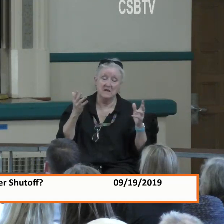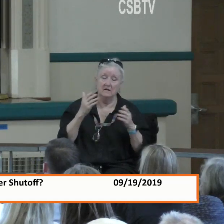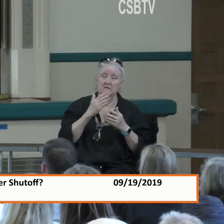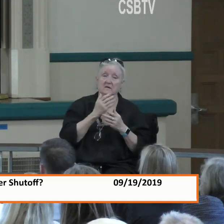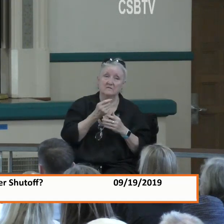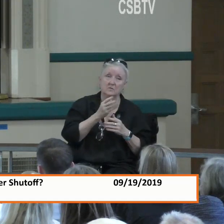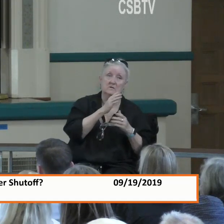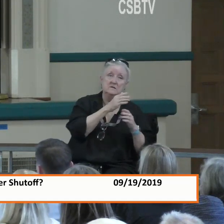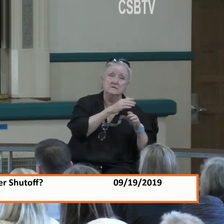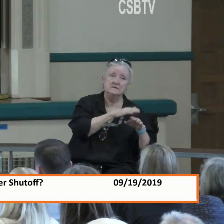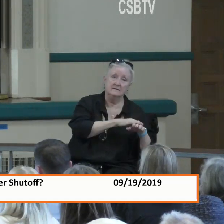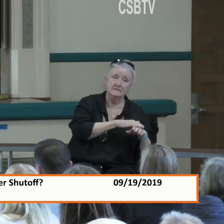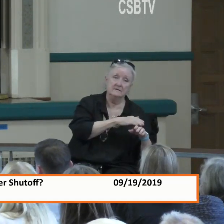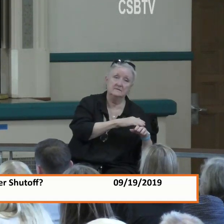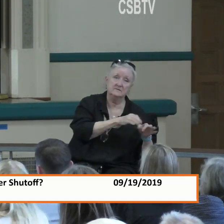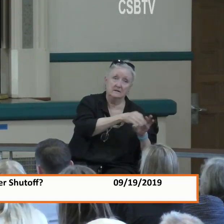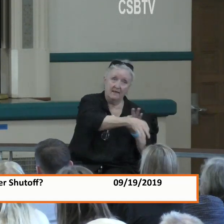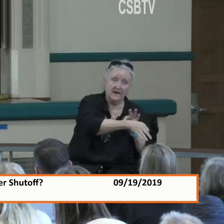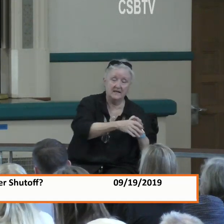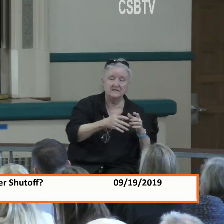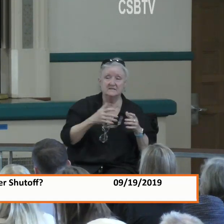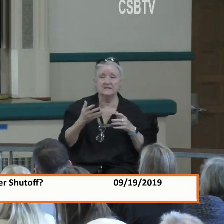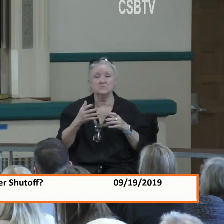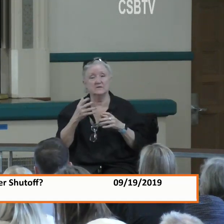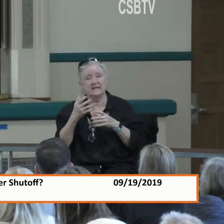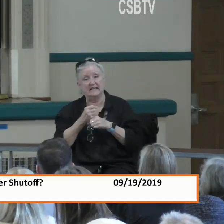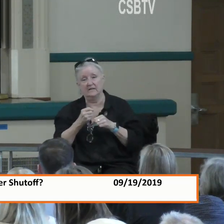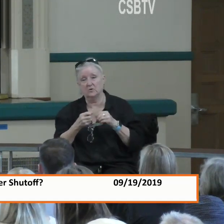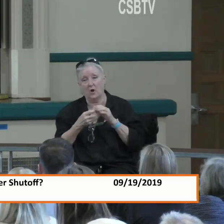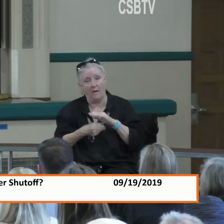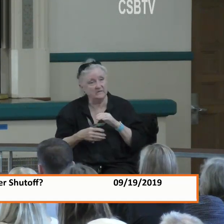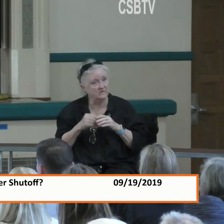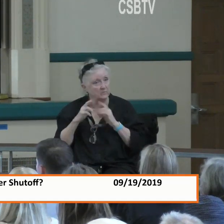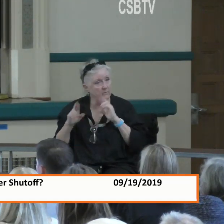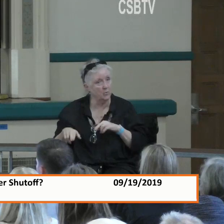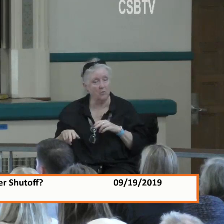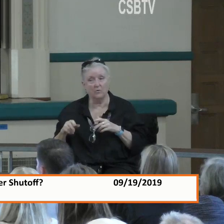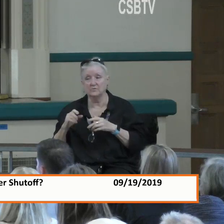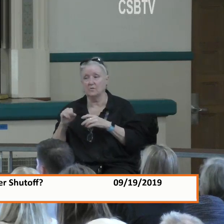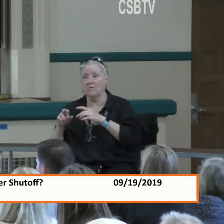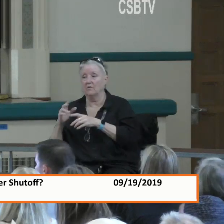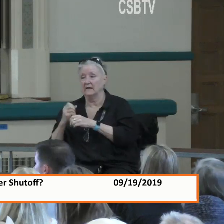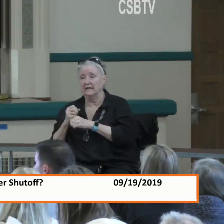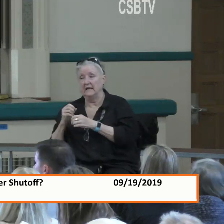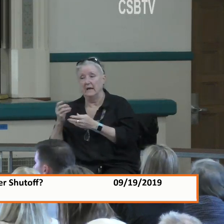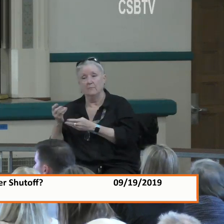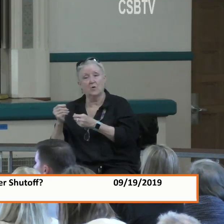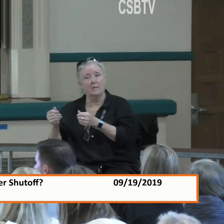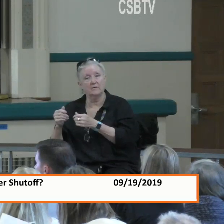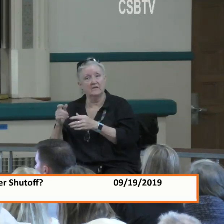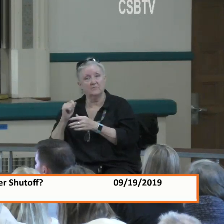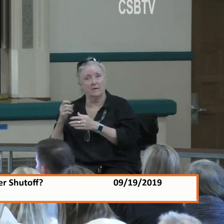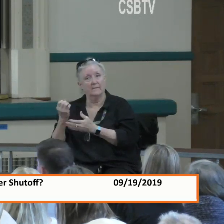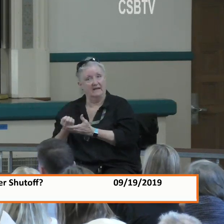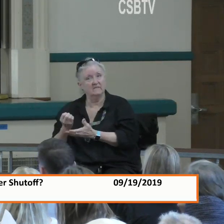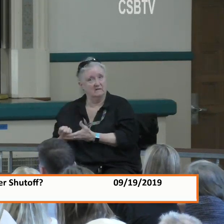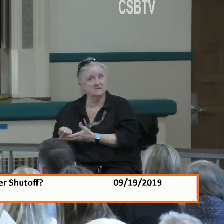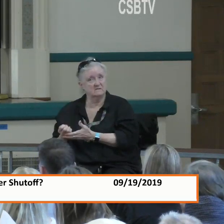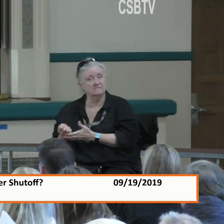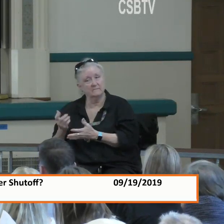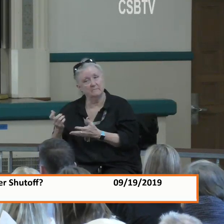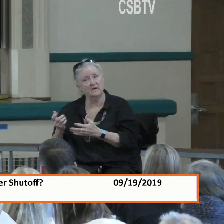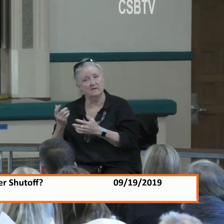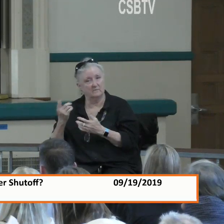with things like getting reports, copies of reports, or going out and getting some piece of property out of evidence. But when it comes to